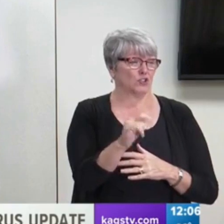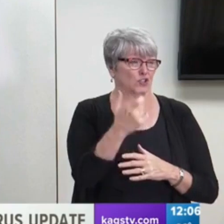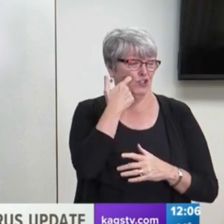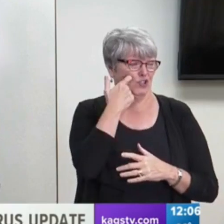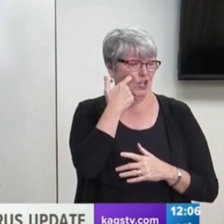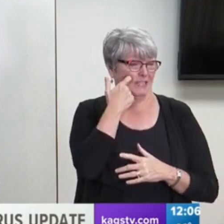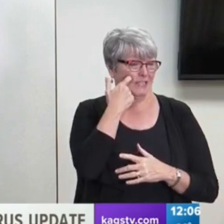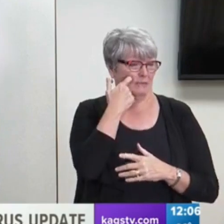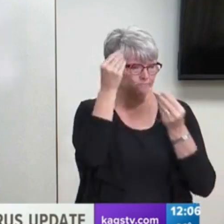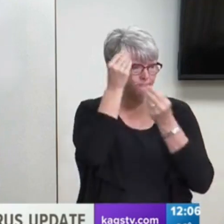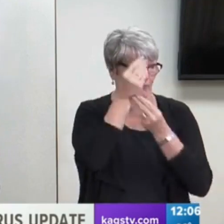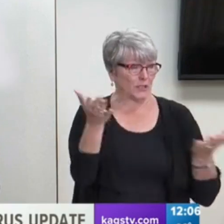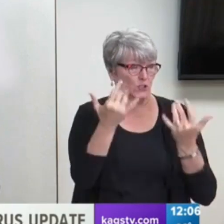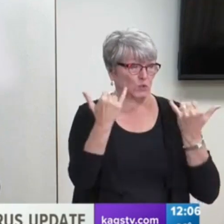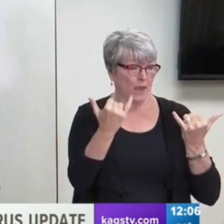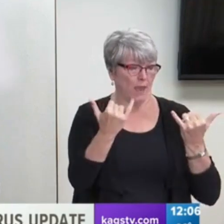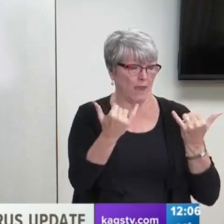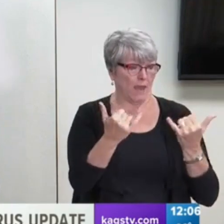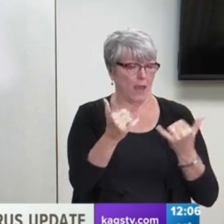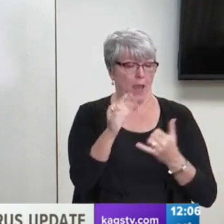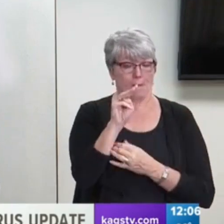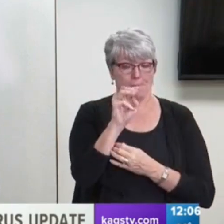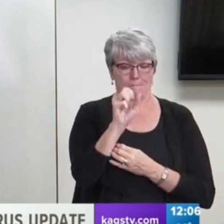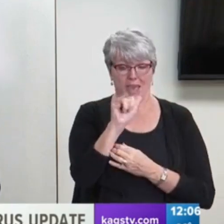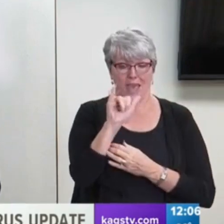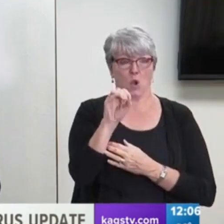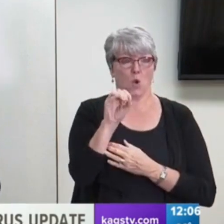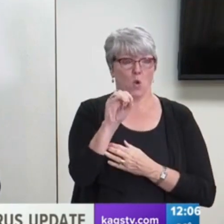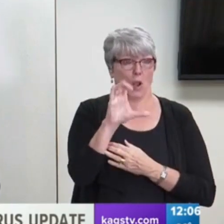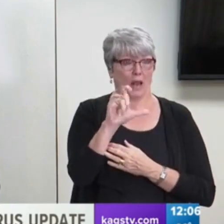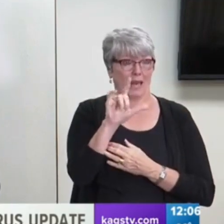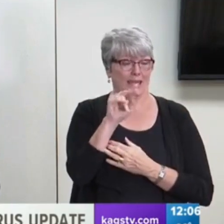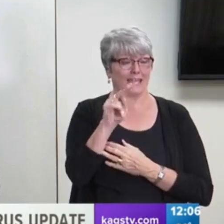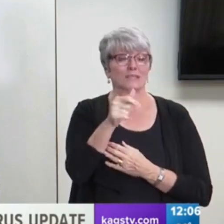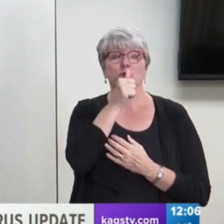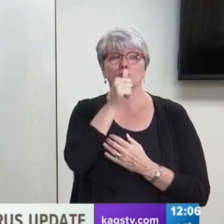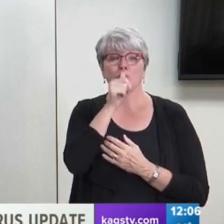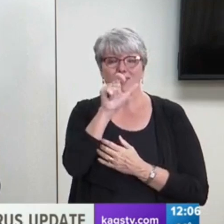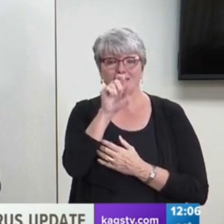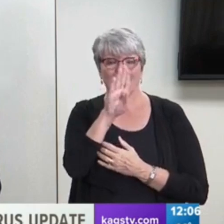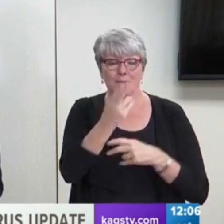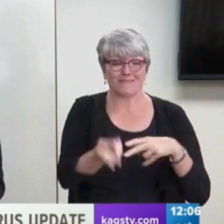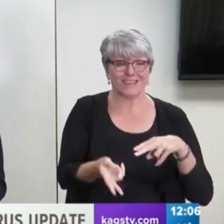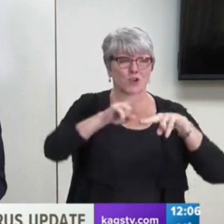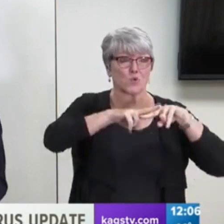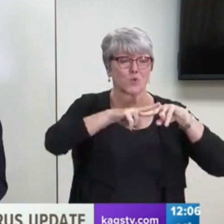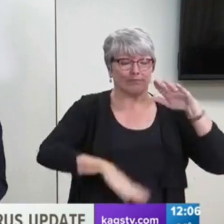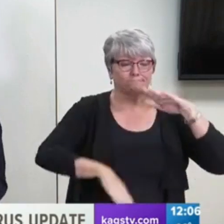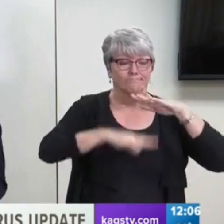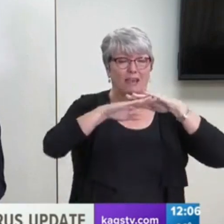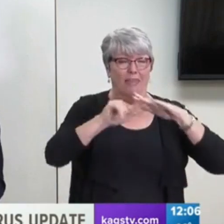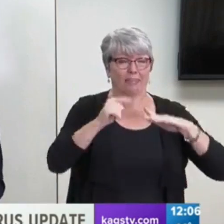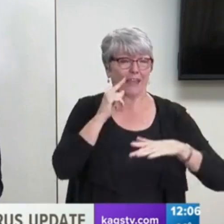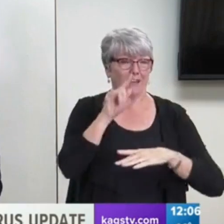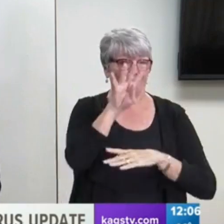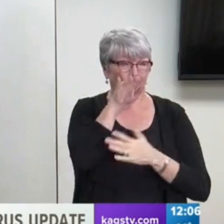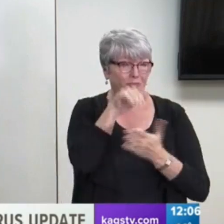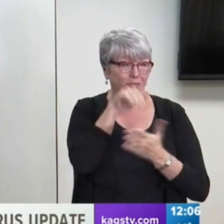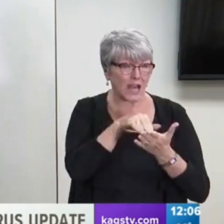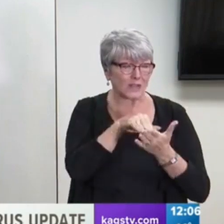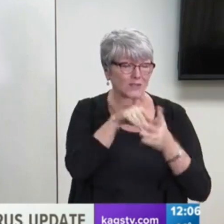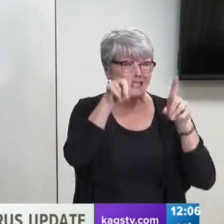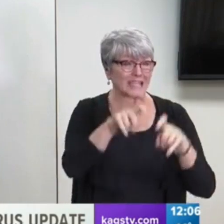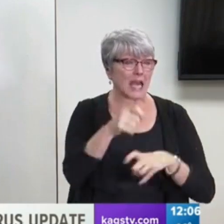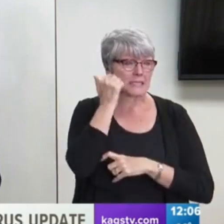just news today that the Mayo Clinic, as one of the private labs, had increased its capacity to, I want to say, 4,000